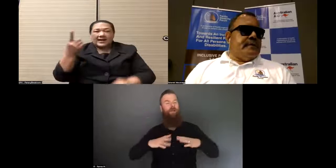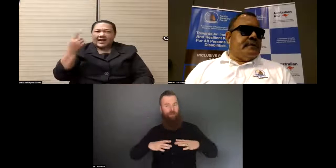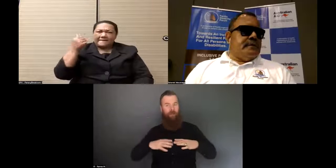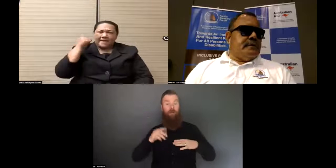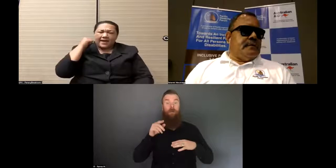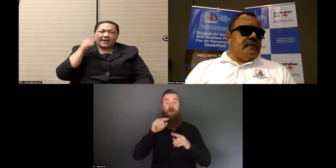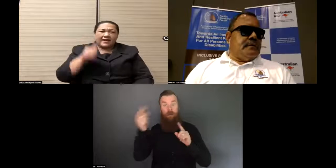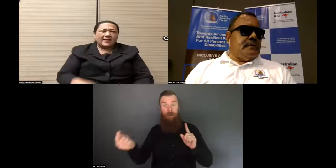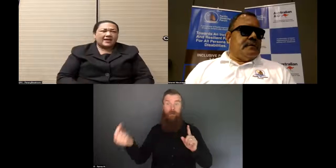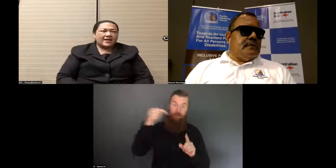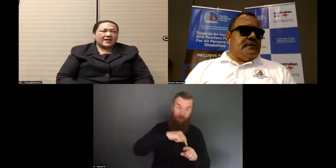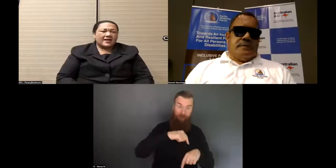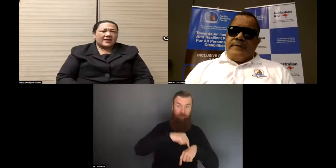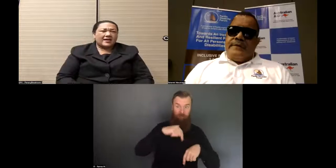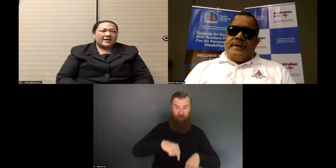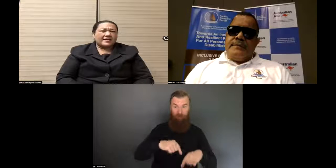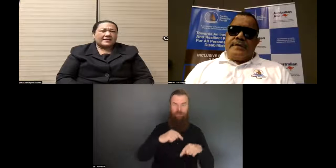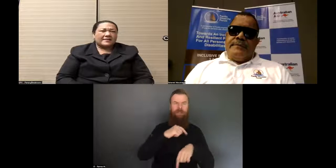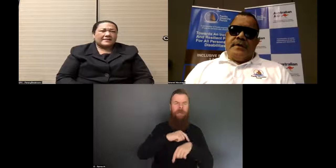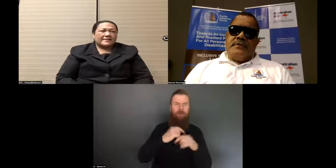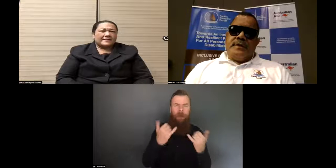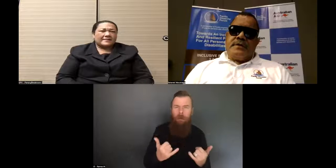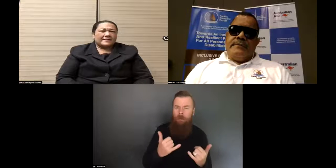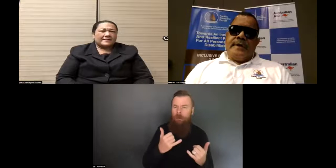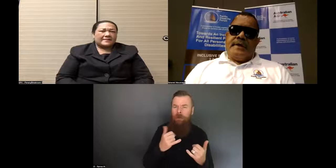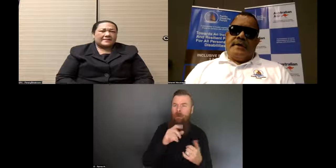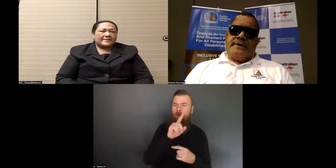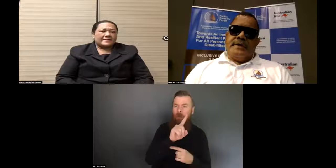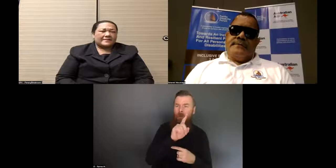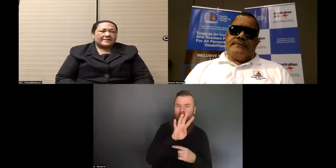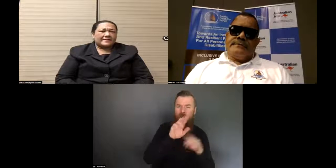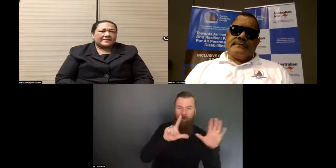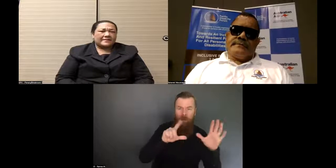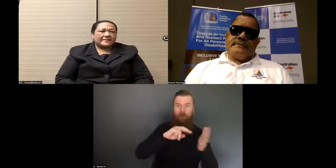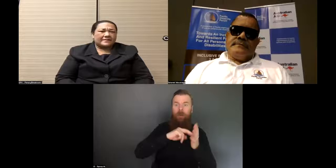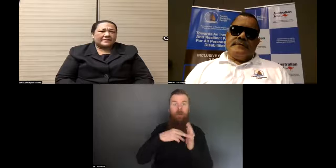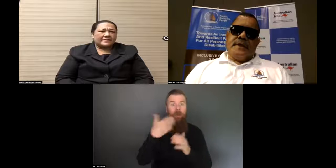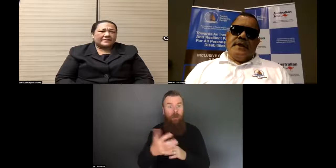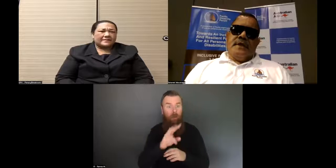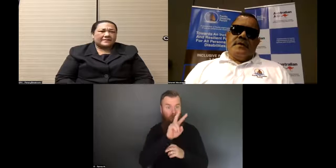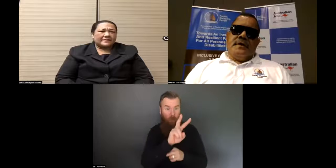what's the time now? 1:48. 1:48, we'll come back at